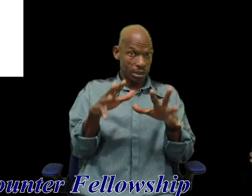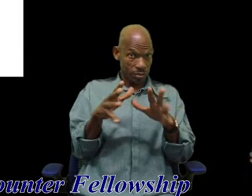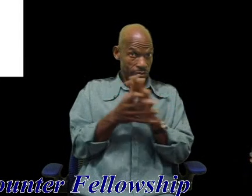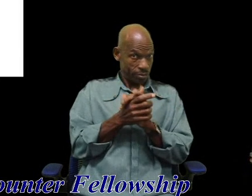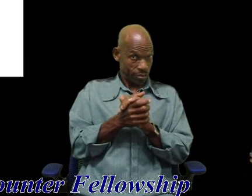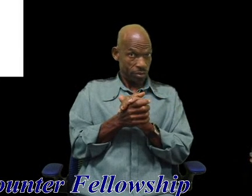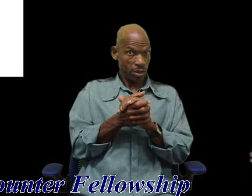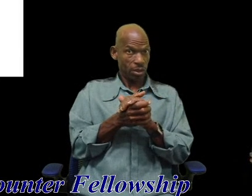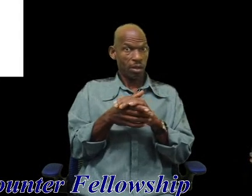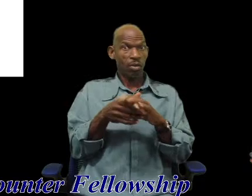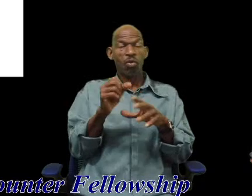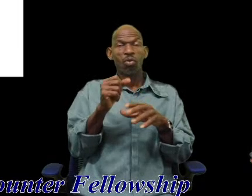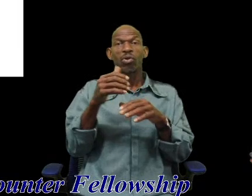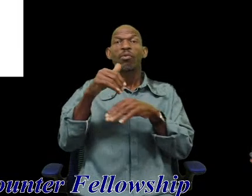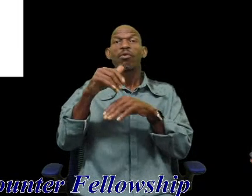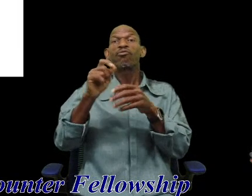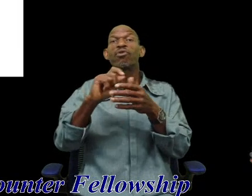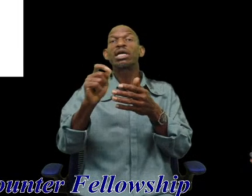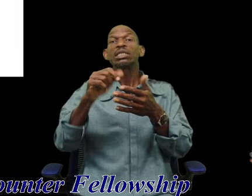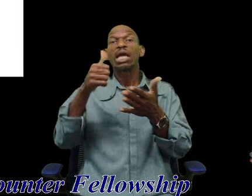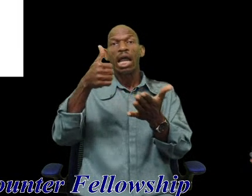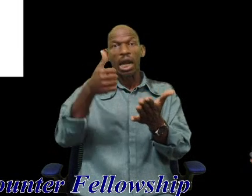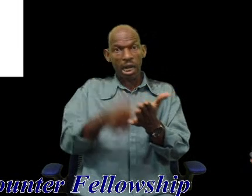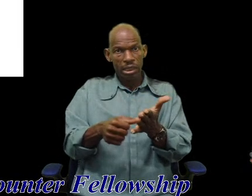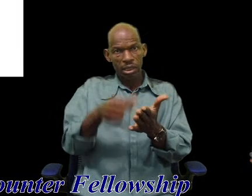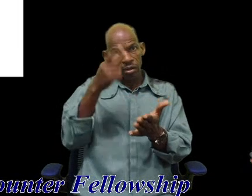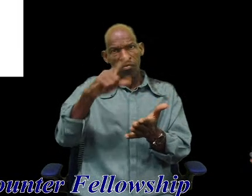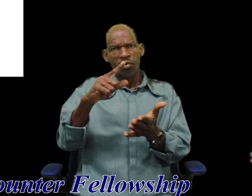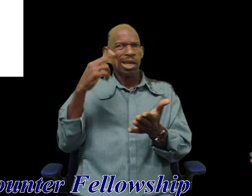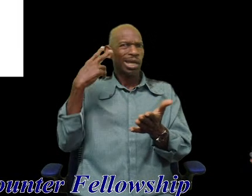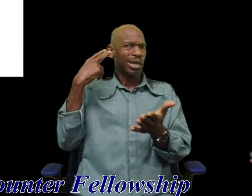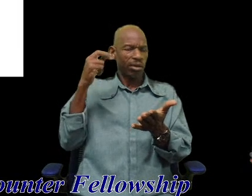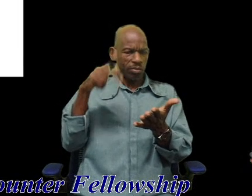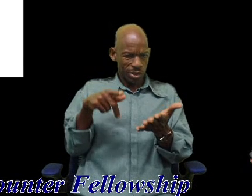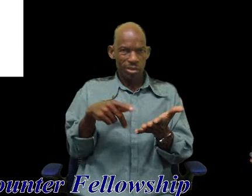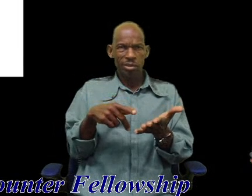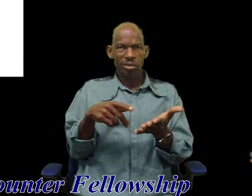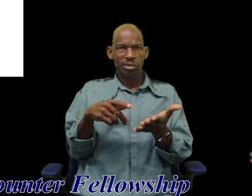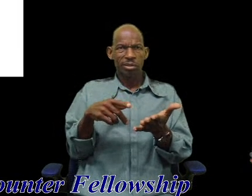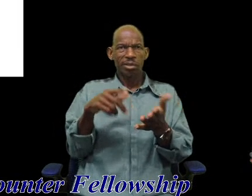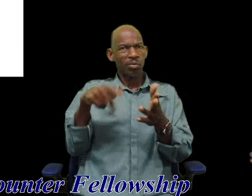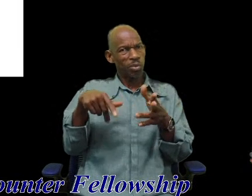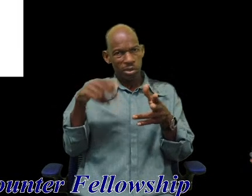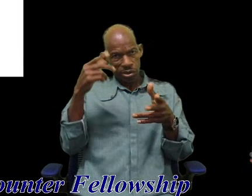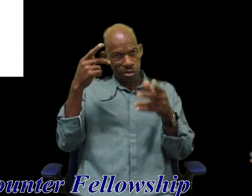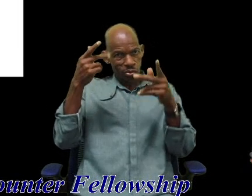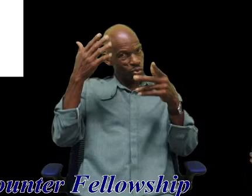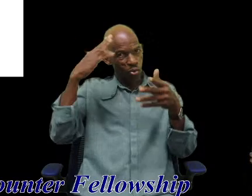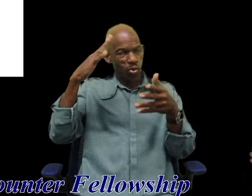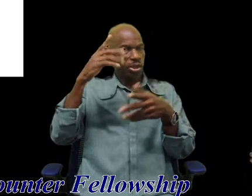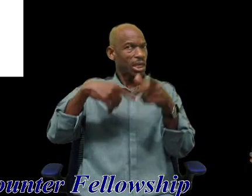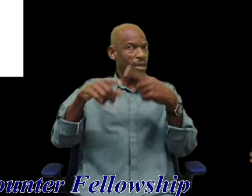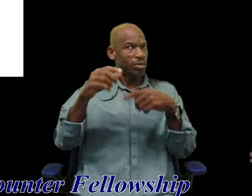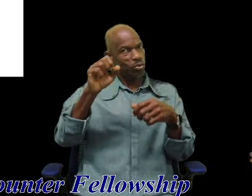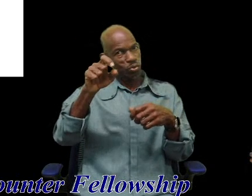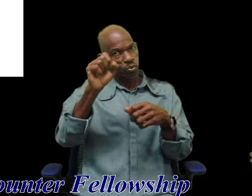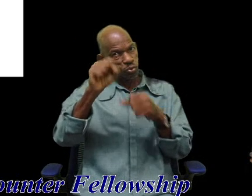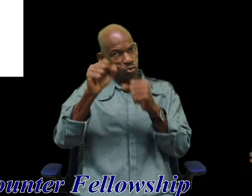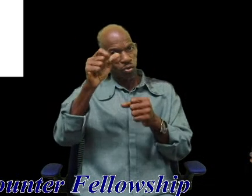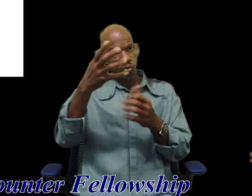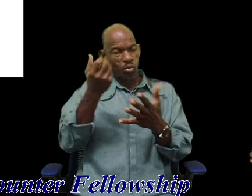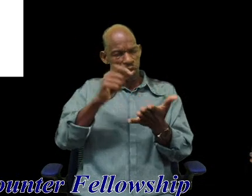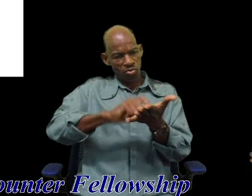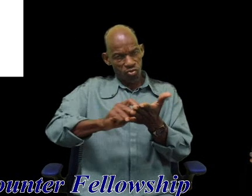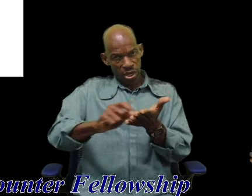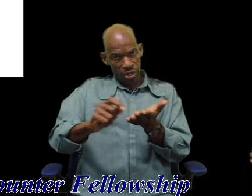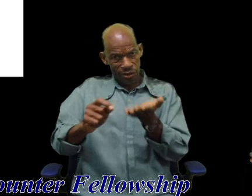tell someone who cannot sign, they don't know sign language, so you have to write for them what you want to tell them. That is how the